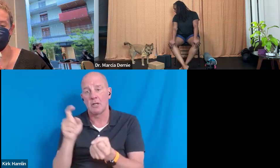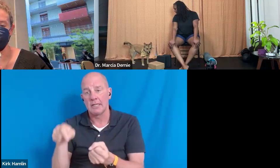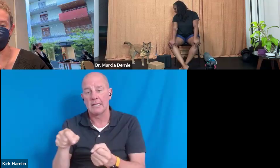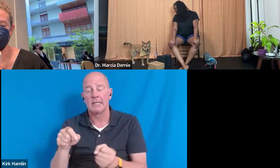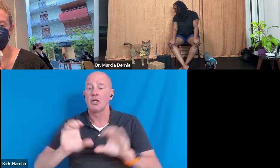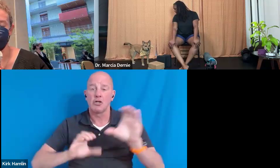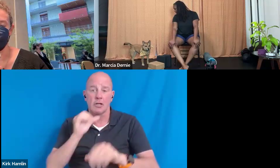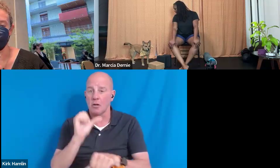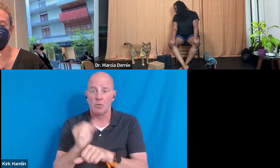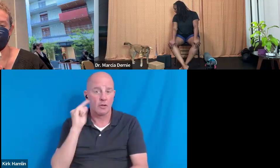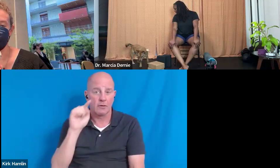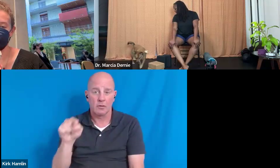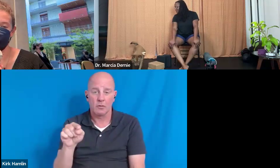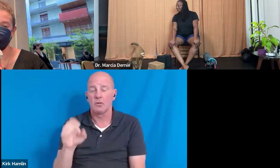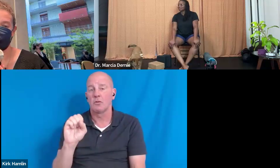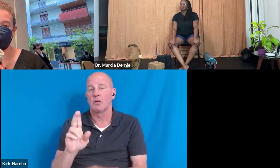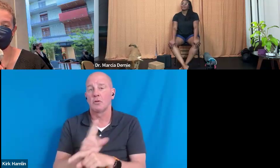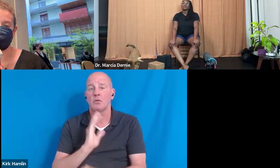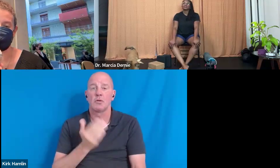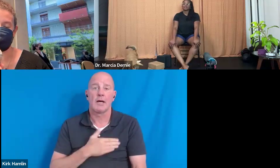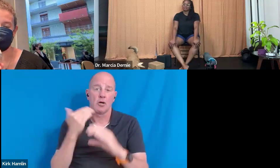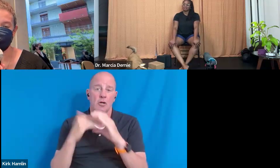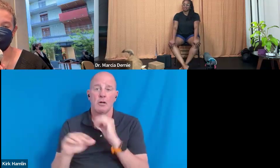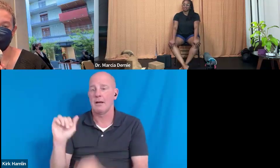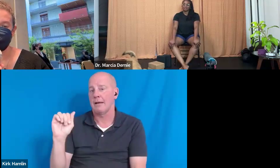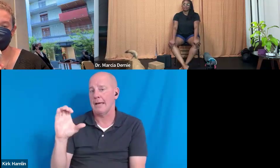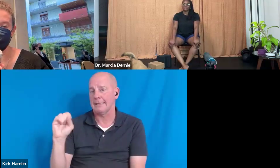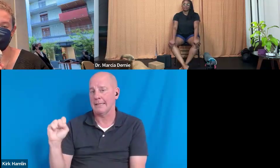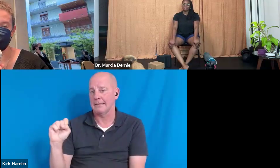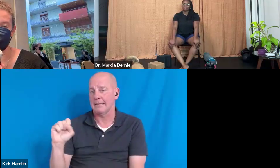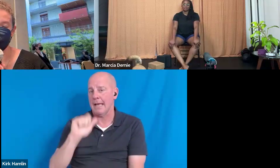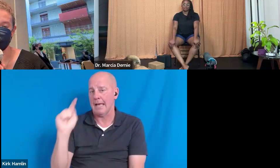working for you, you can use our email,